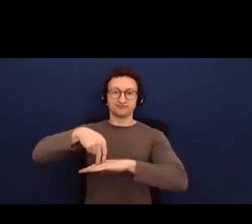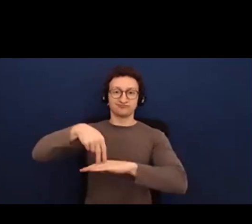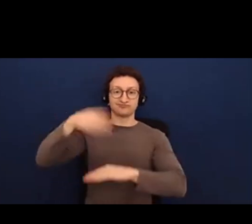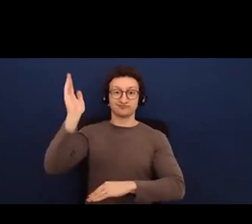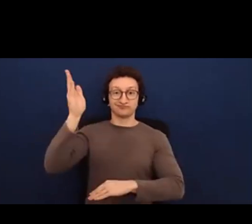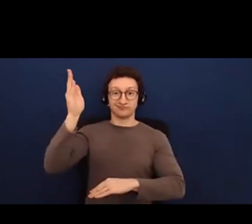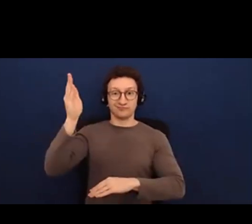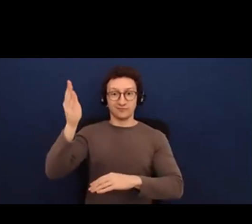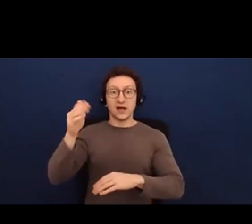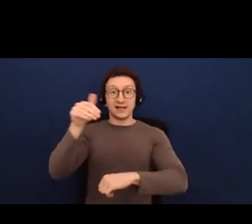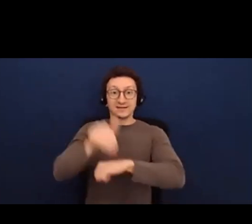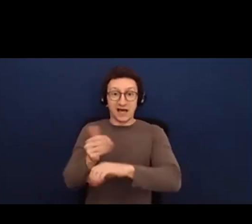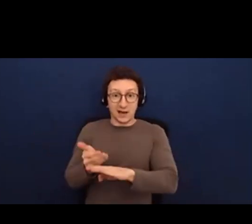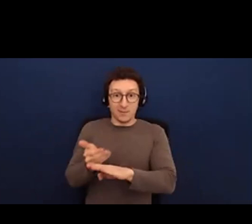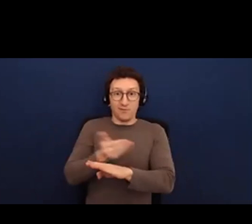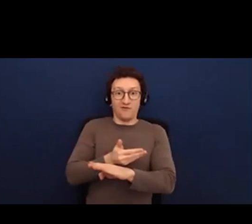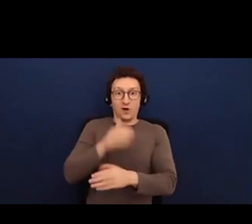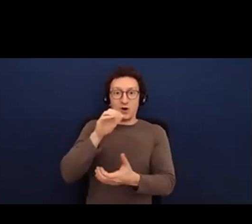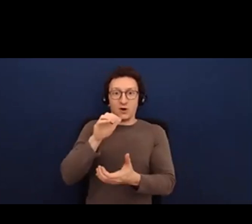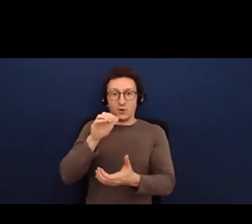women the vote. And it was